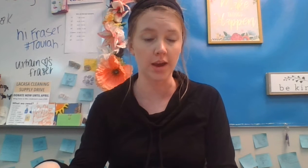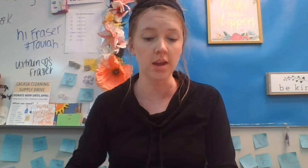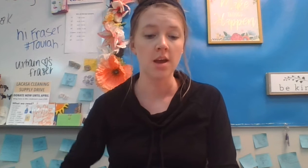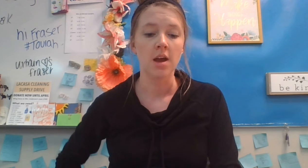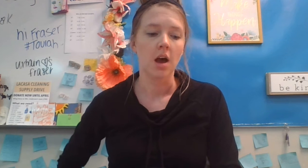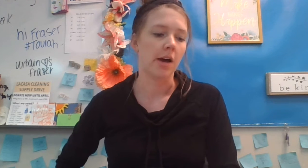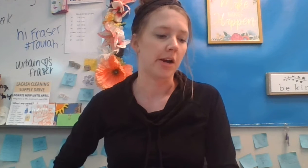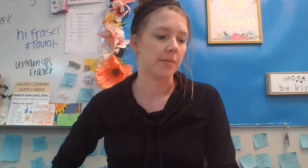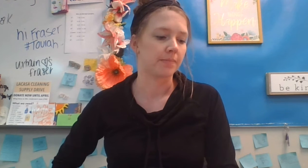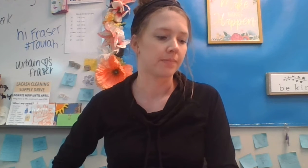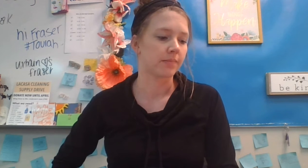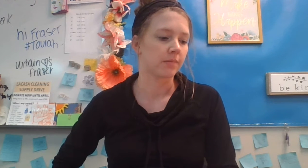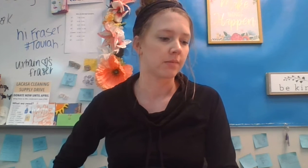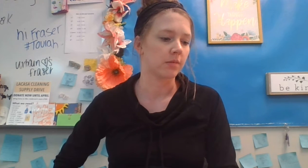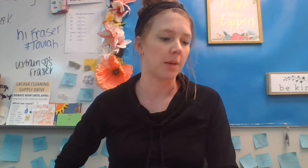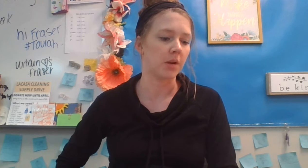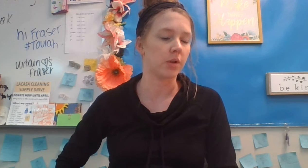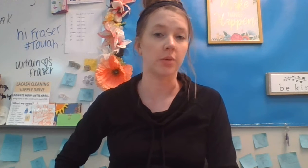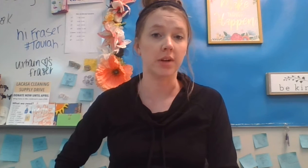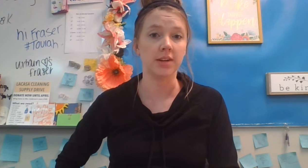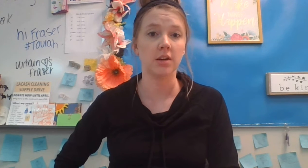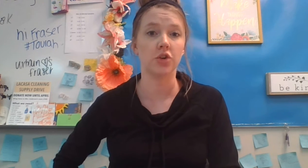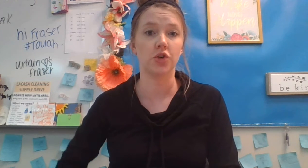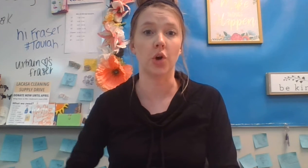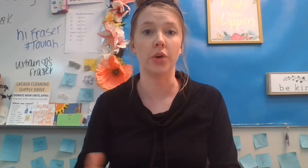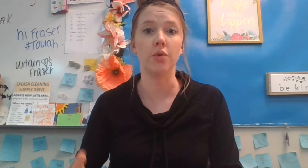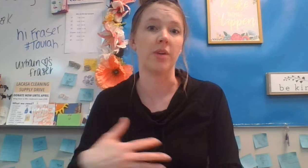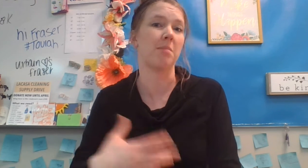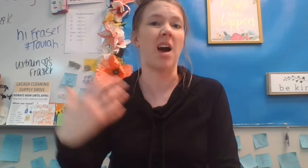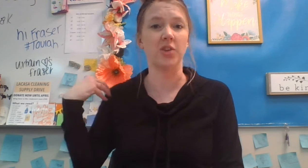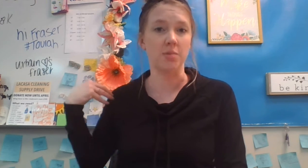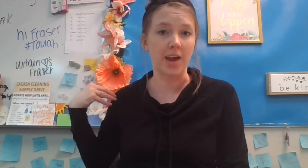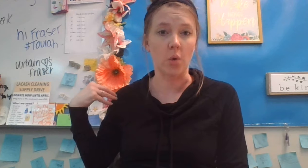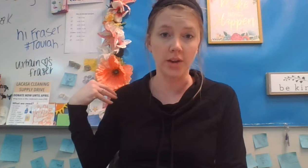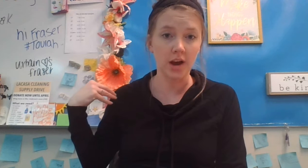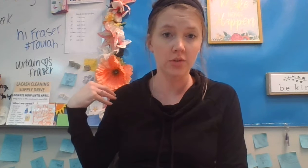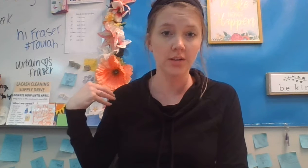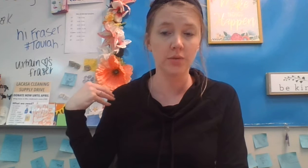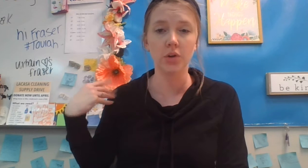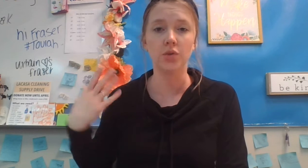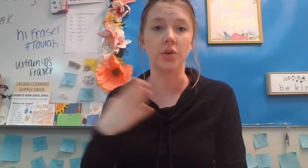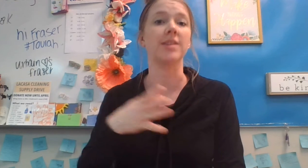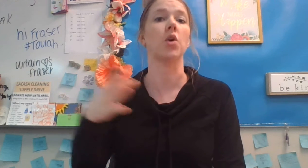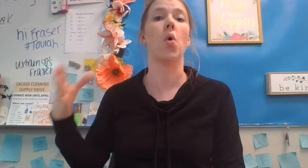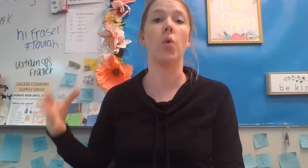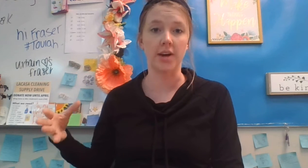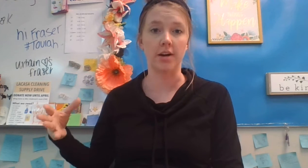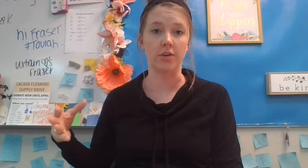Okay? Let me really quickly show you, like I'll do my old address for you so you can see a whole entire